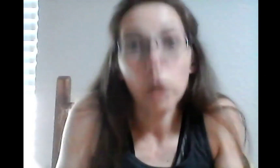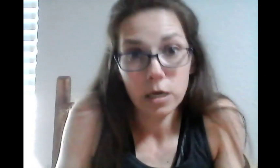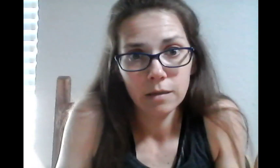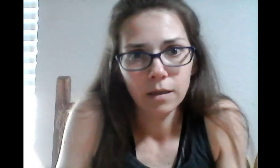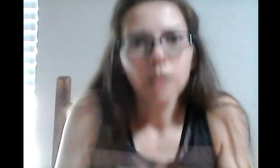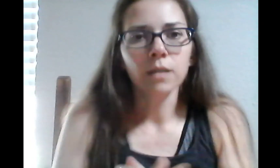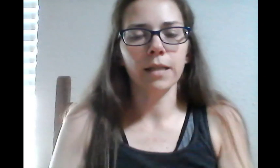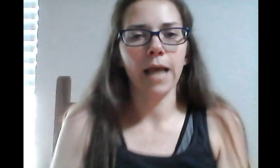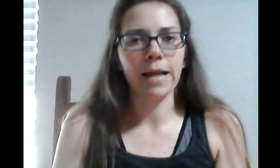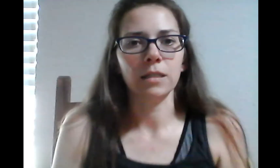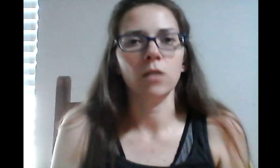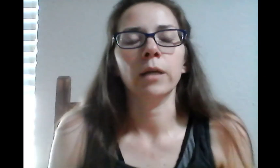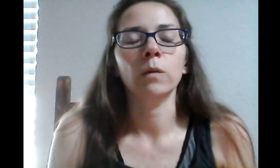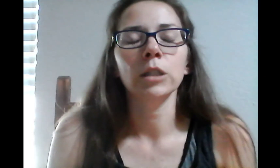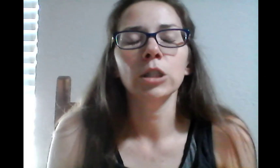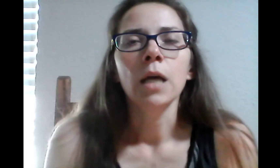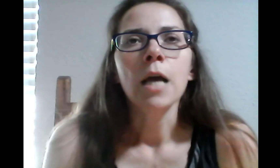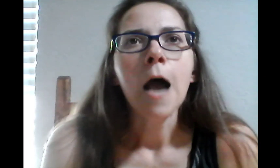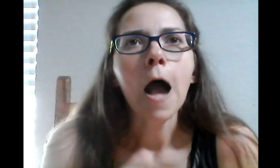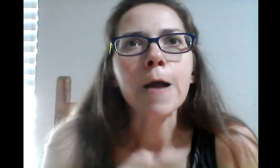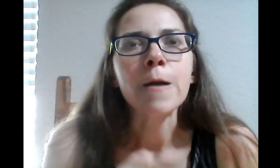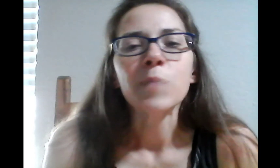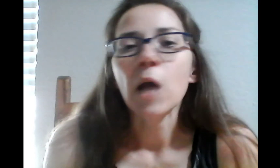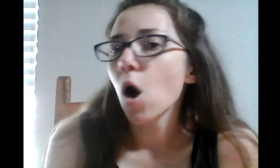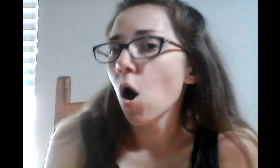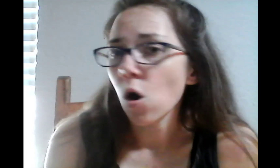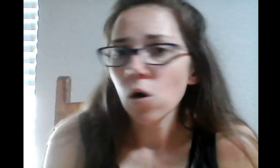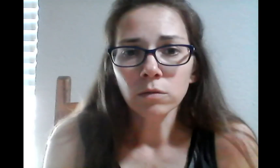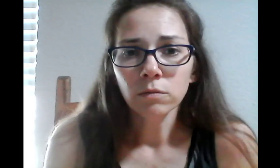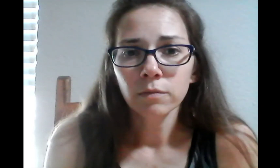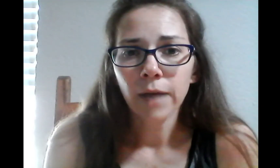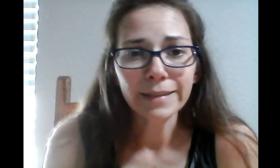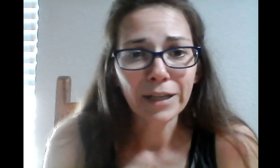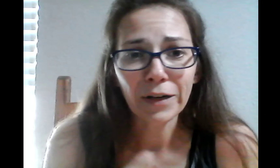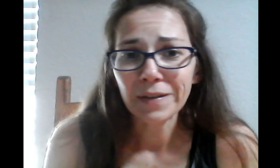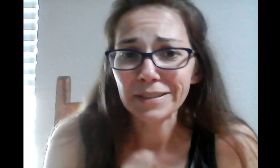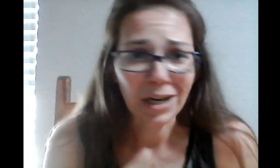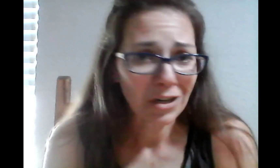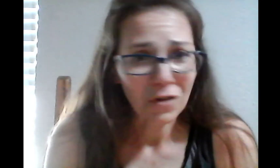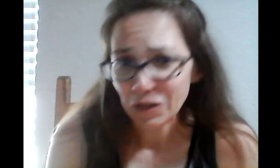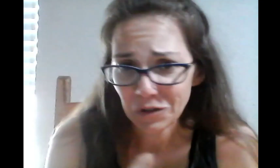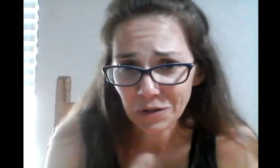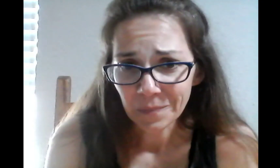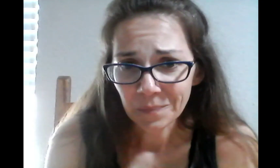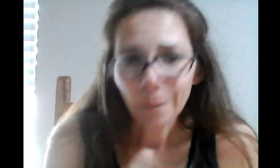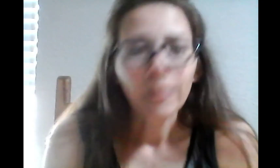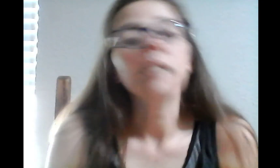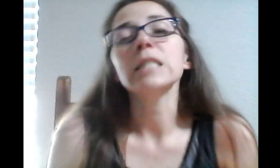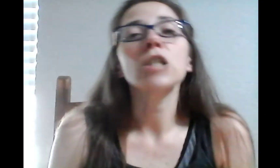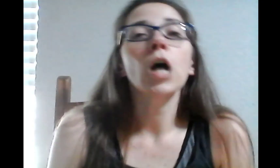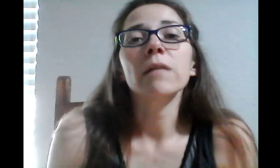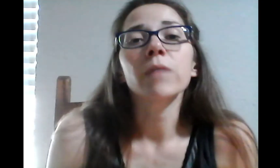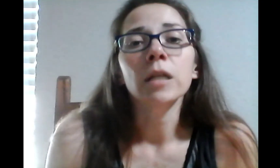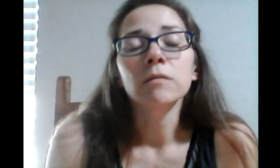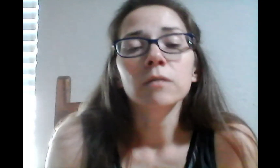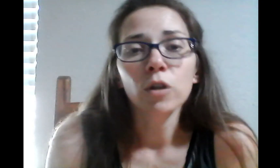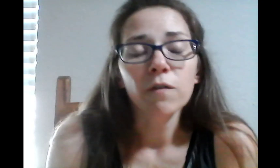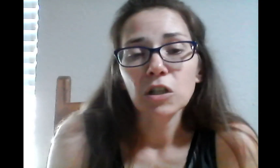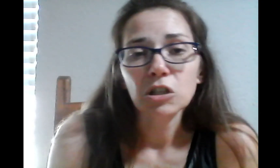important to the ASL language. And not all ASL is not universal. It's not even